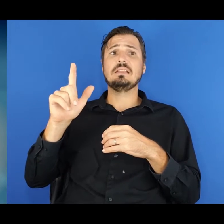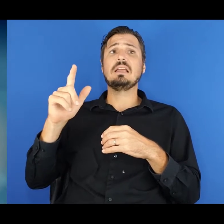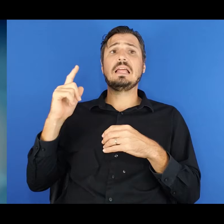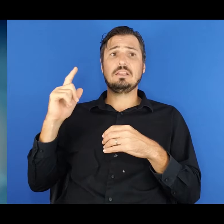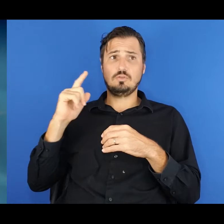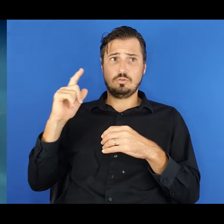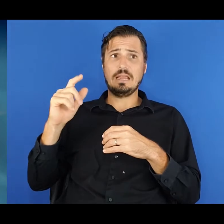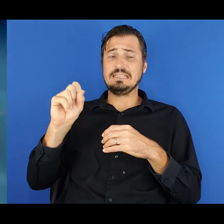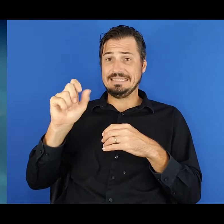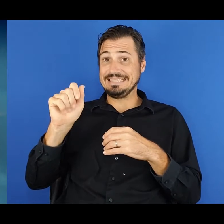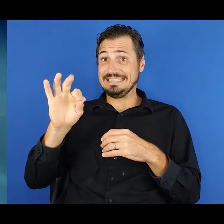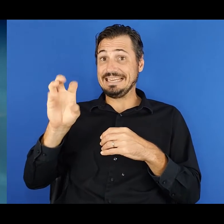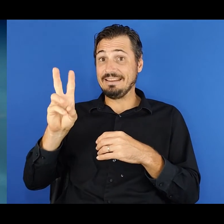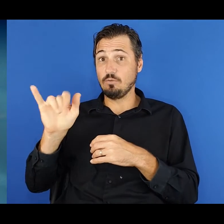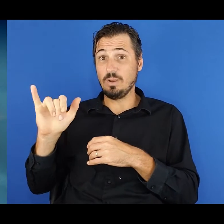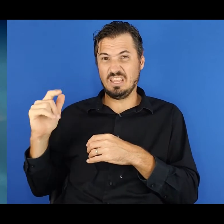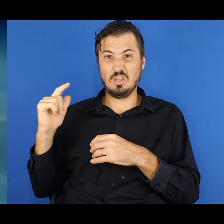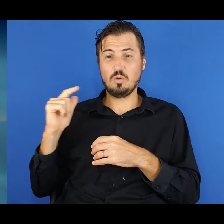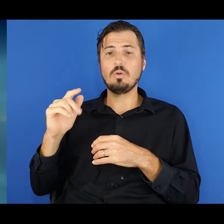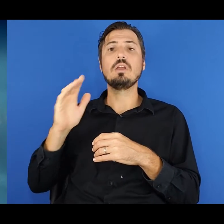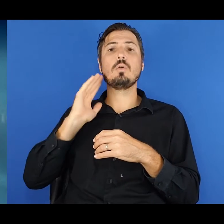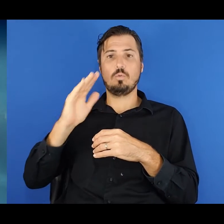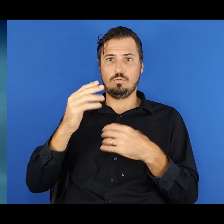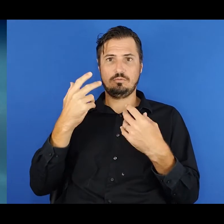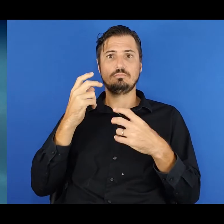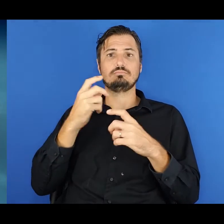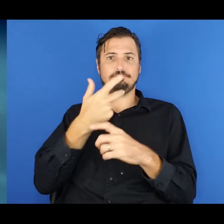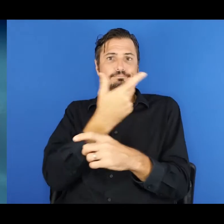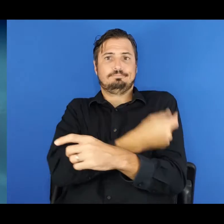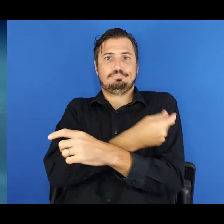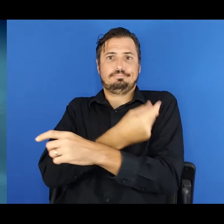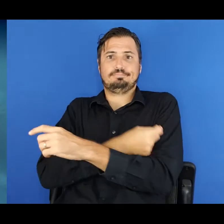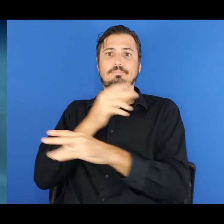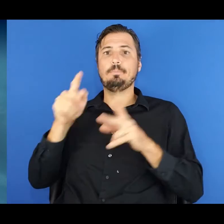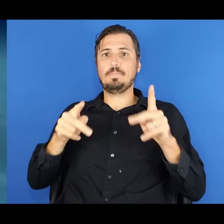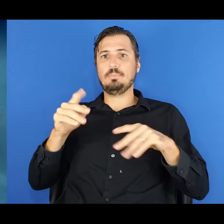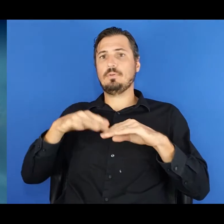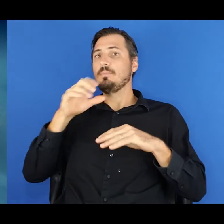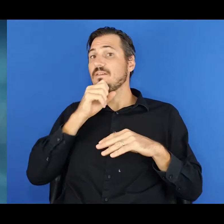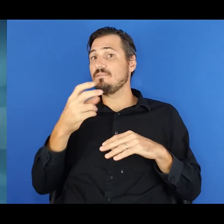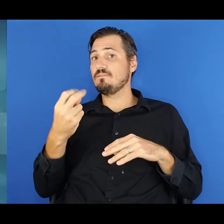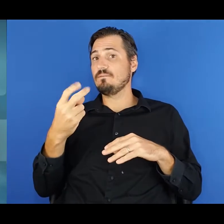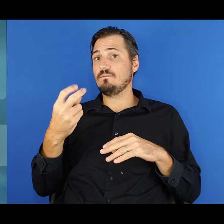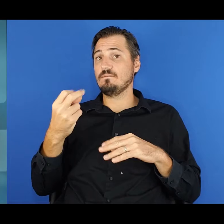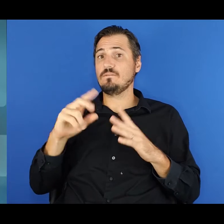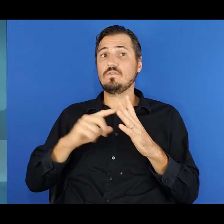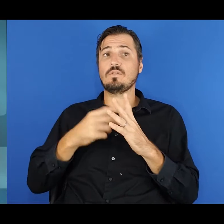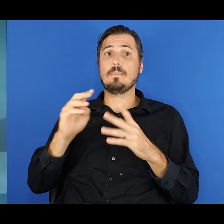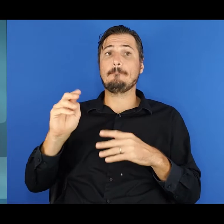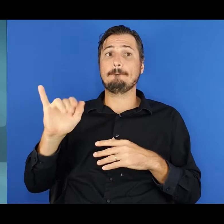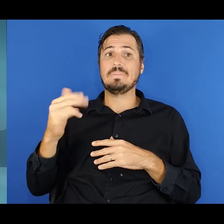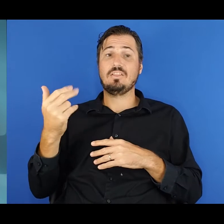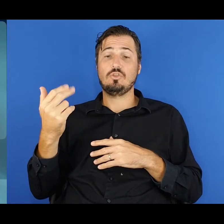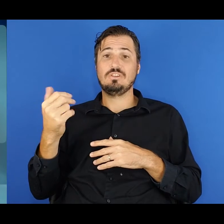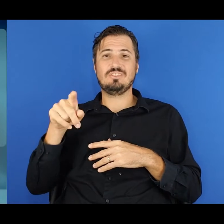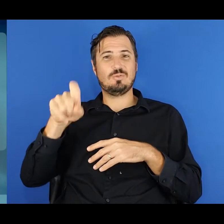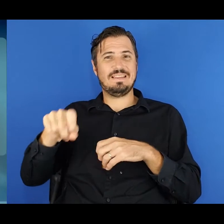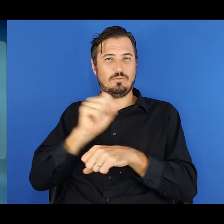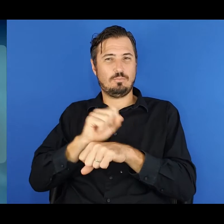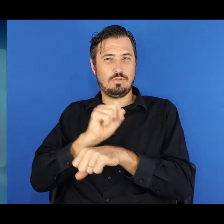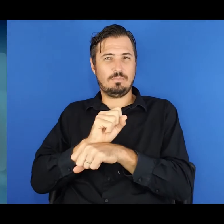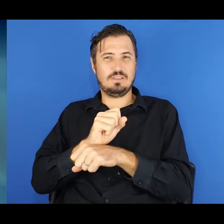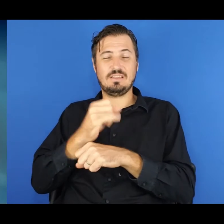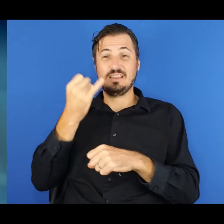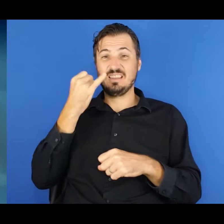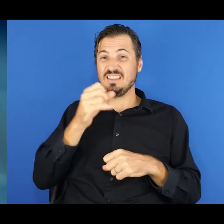ages 12 and older starting Thursday, May 13th. Those vaccinations are available by appointment only.